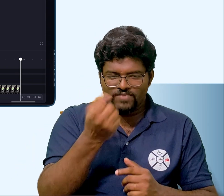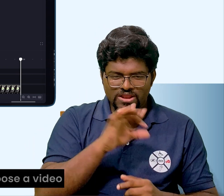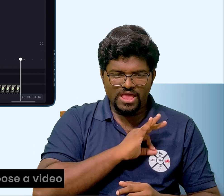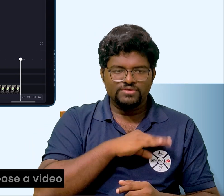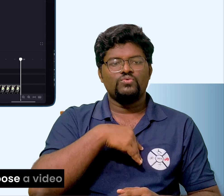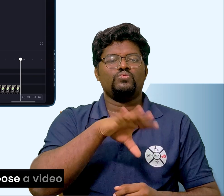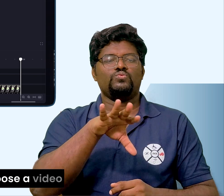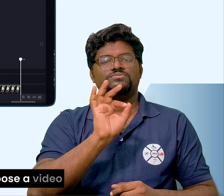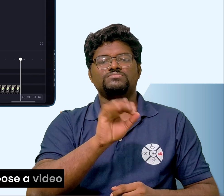Then choose a video.